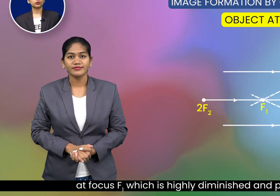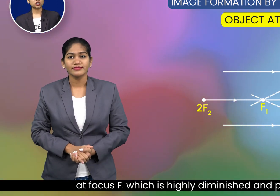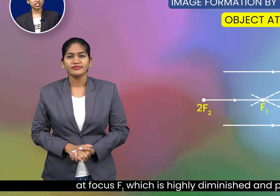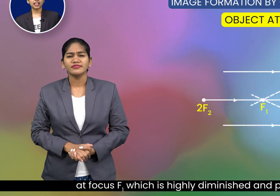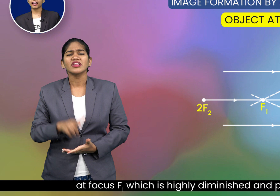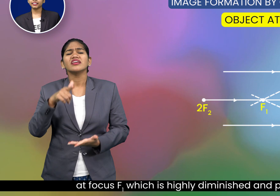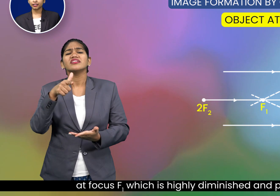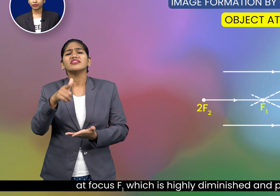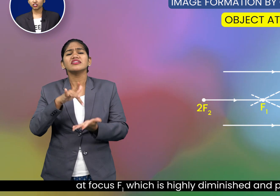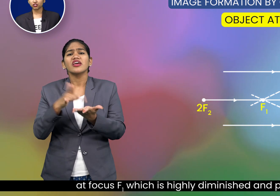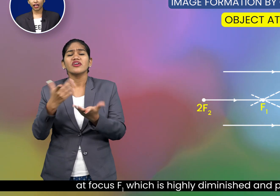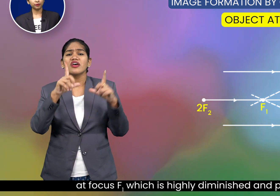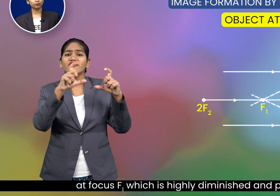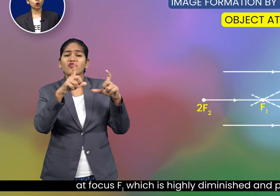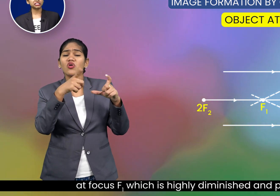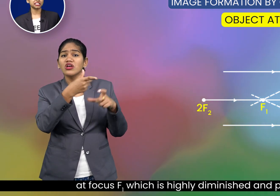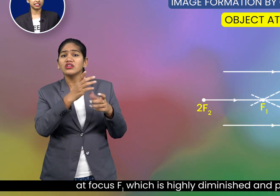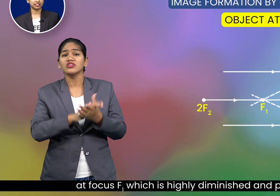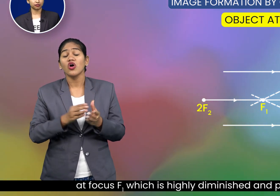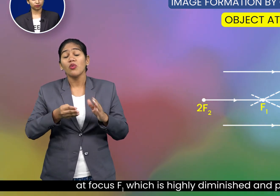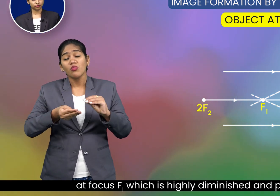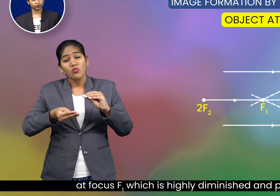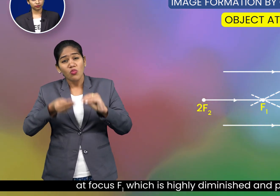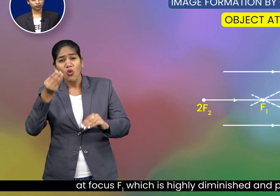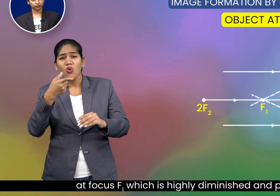Which is highly diminished and point-sized.